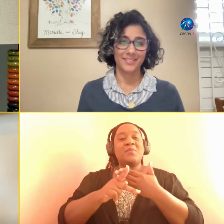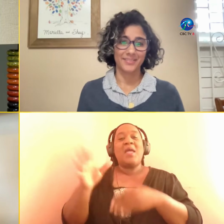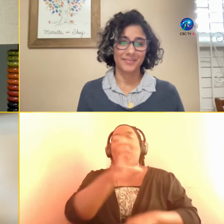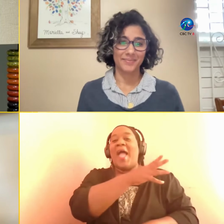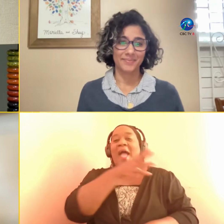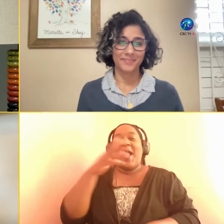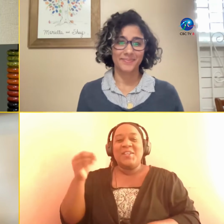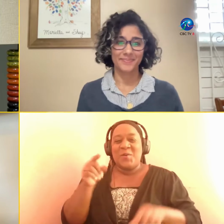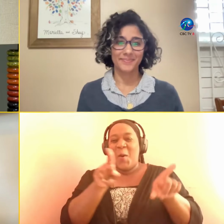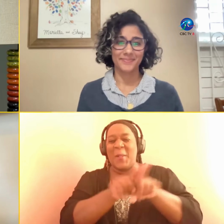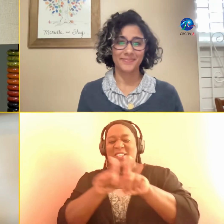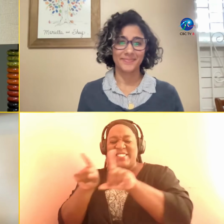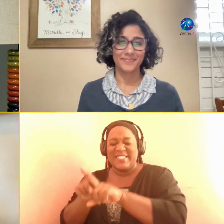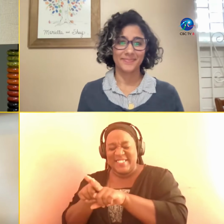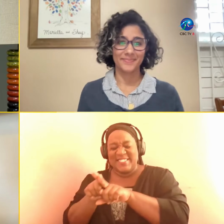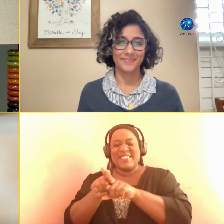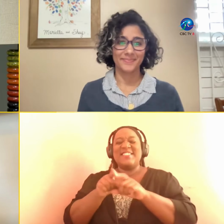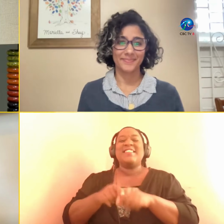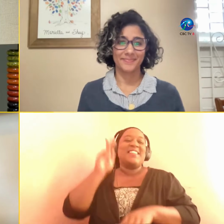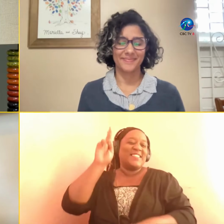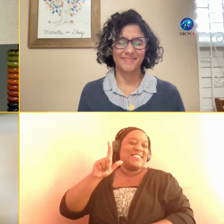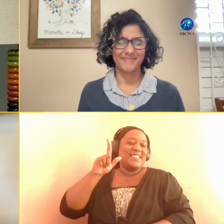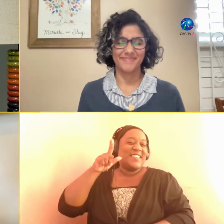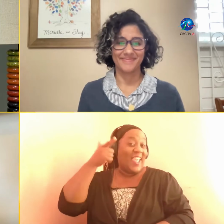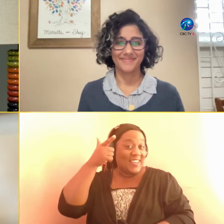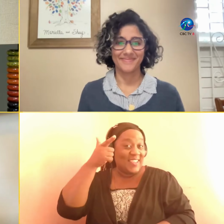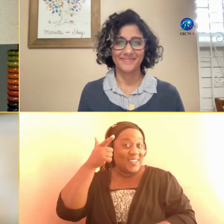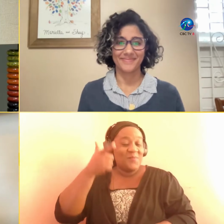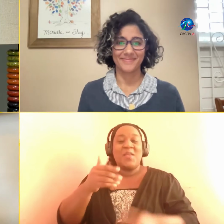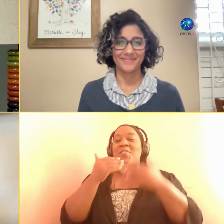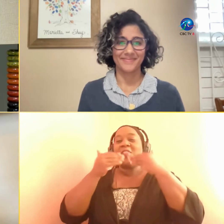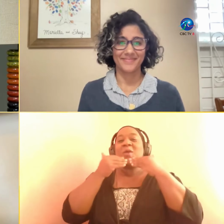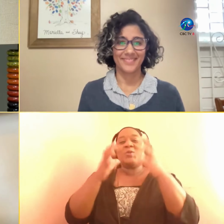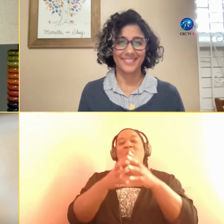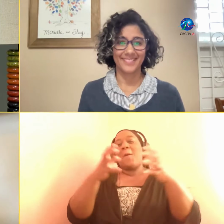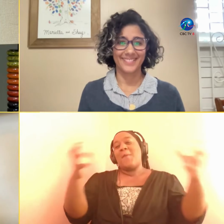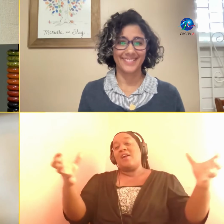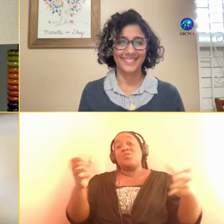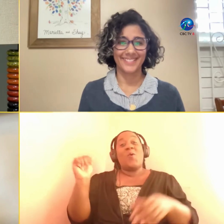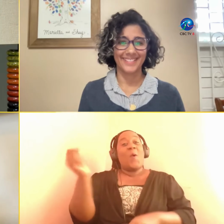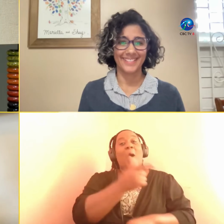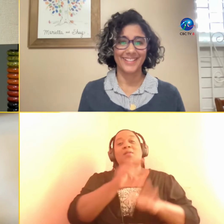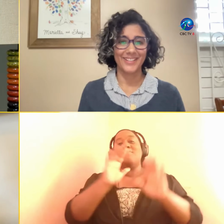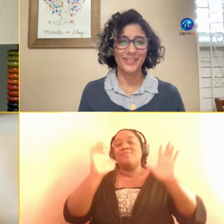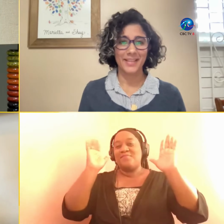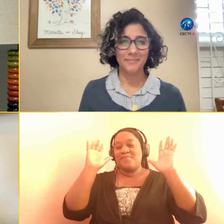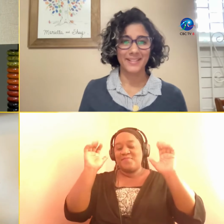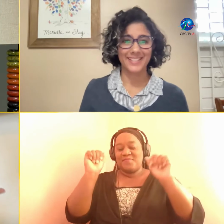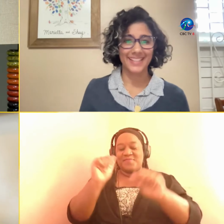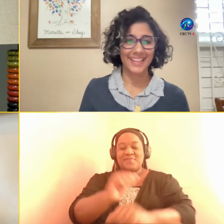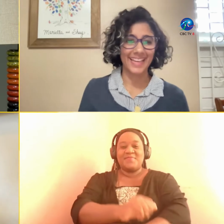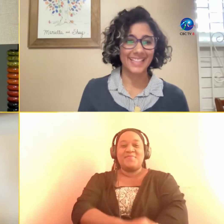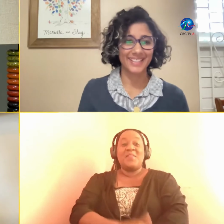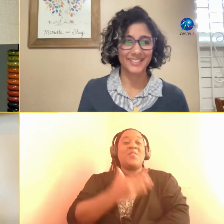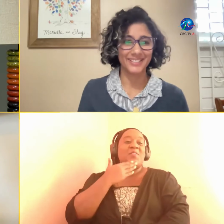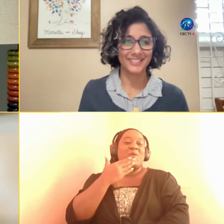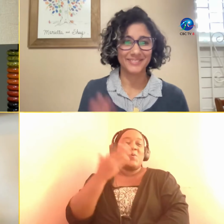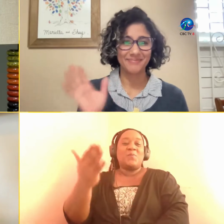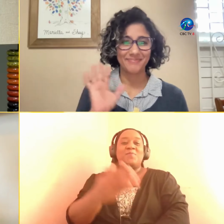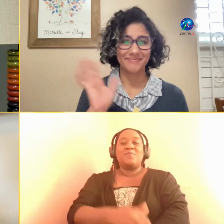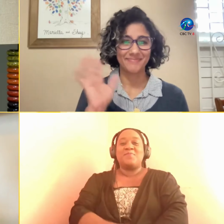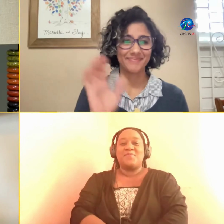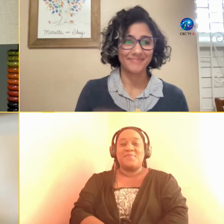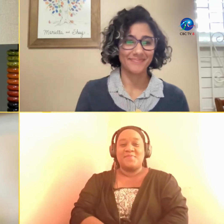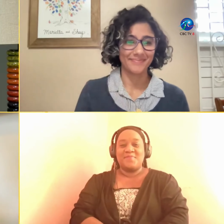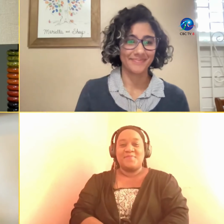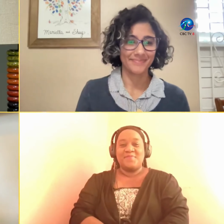other than with her signs, Kayleen Bangura. Thank you so much as well. All the best to you ladies. Thank you. Thank you. you.